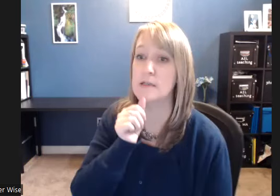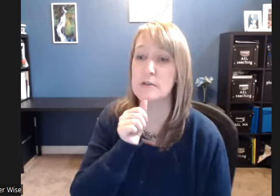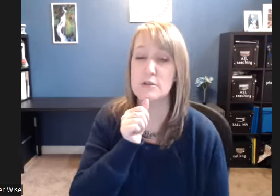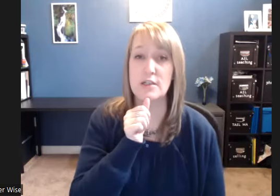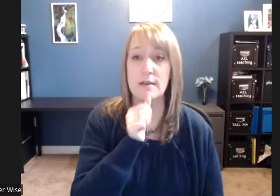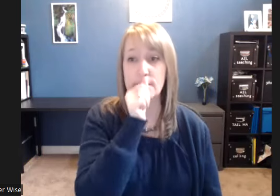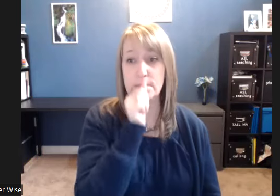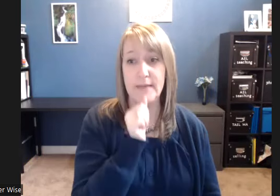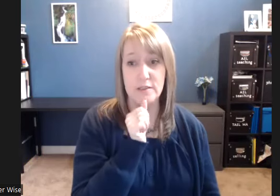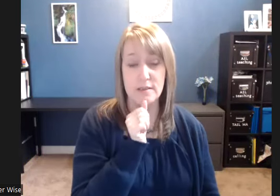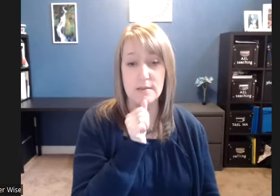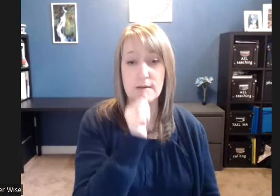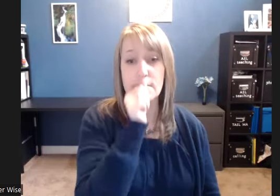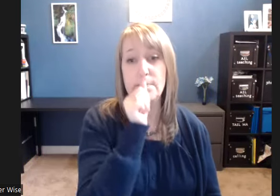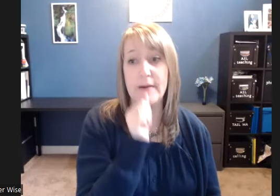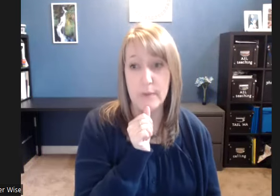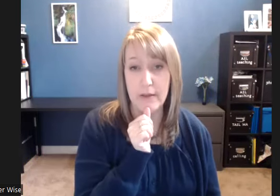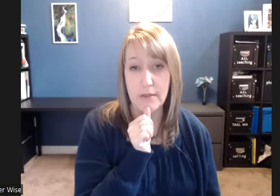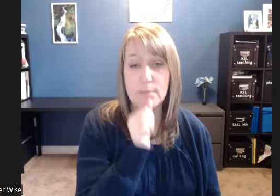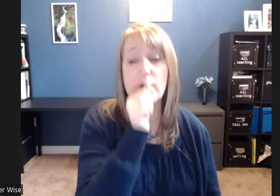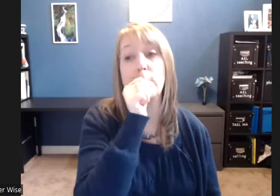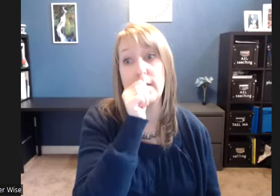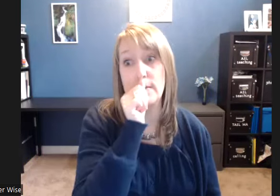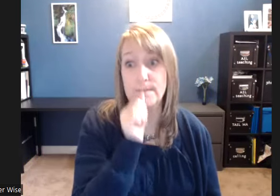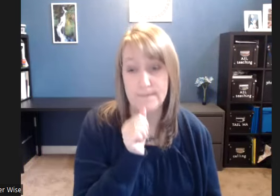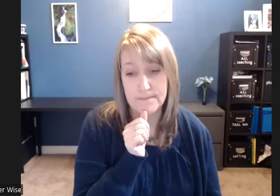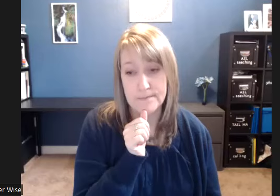your chin. Patient. Bear with. Put up with.